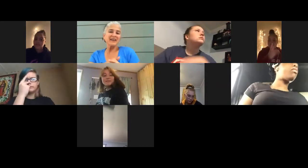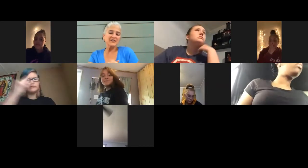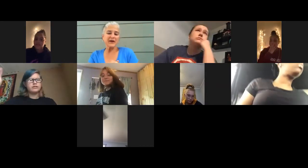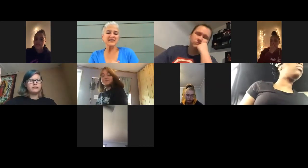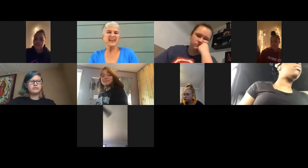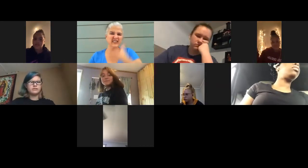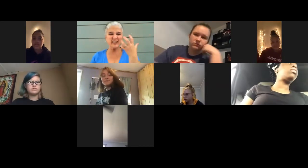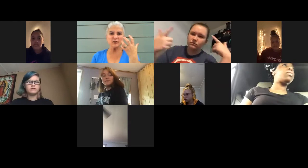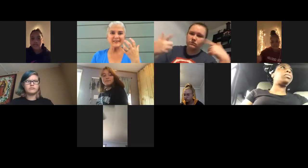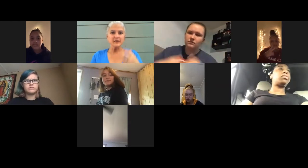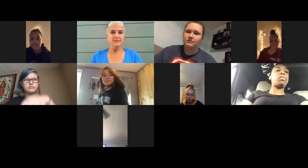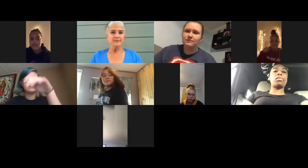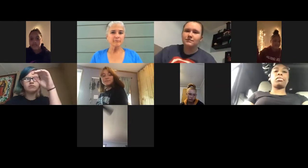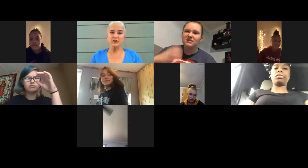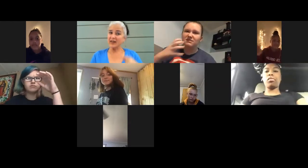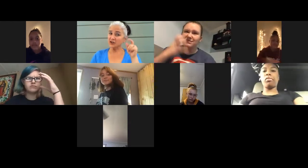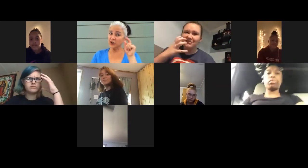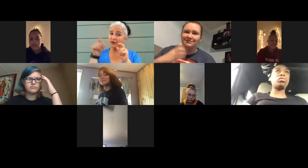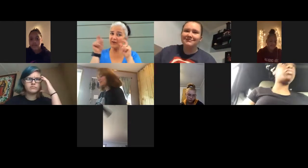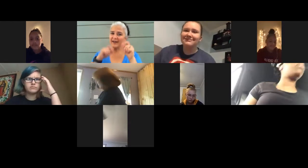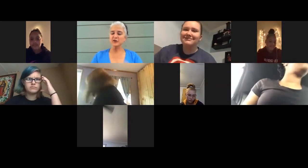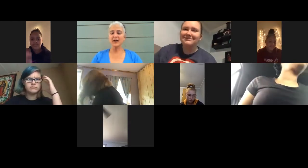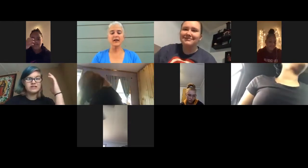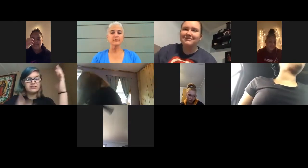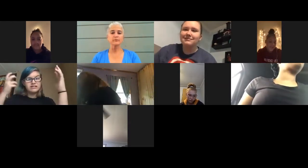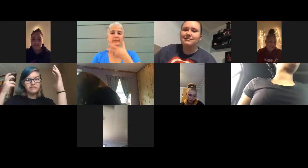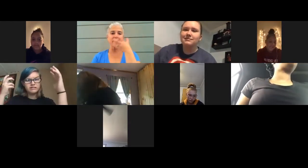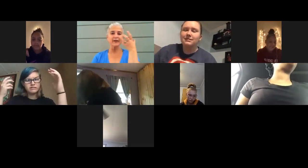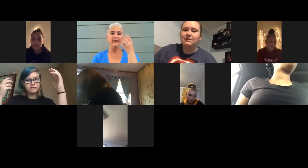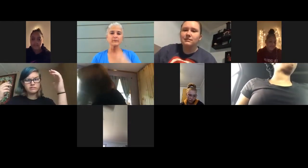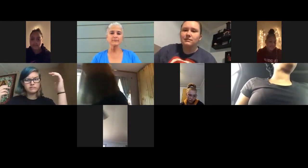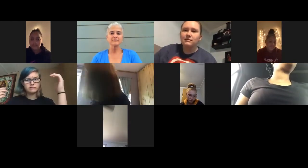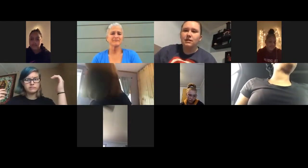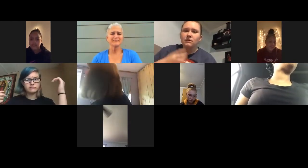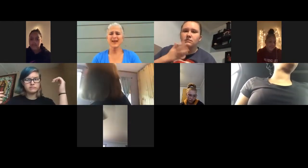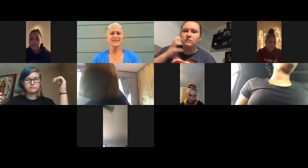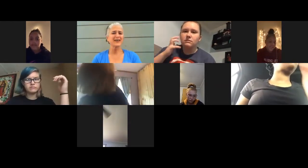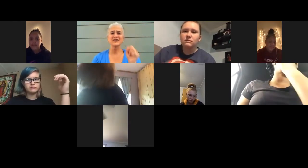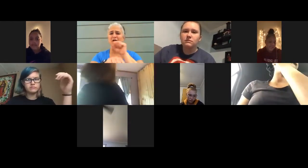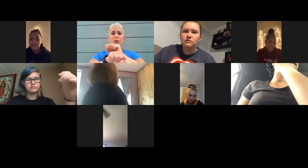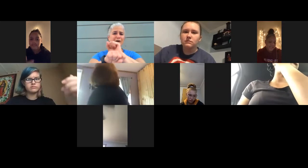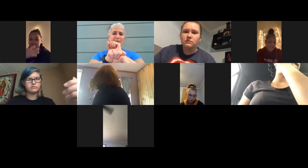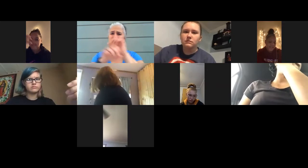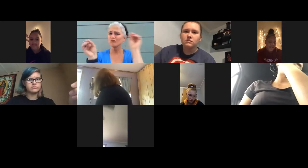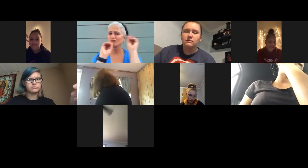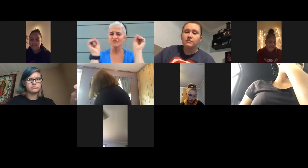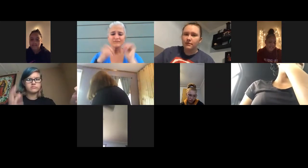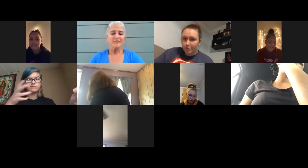Or the nice way to say angry. But you got to show it in your face. You can't be like angry. That does not